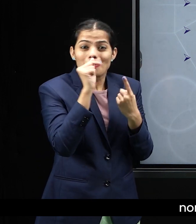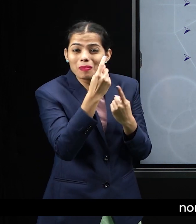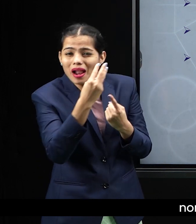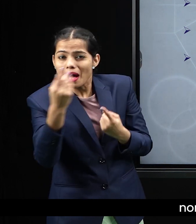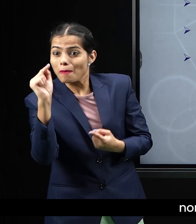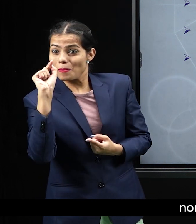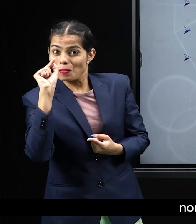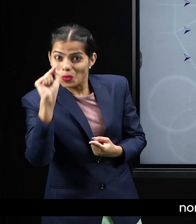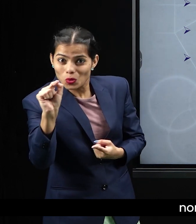decimal.